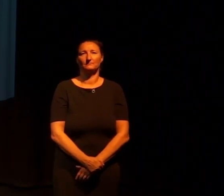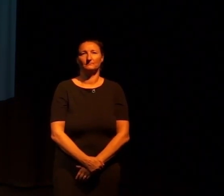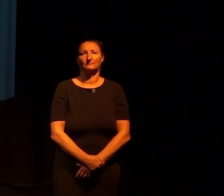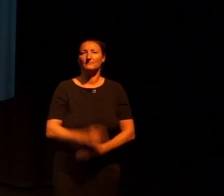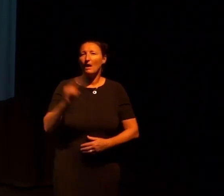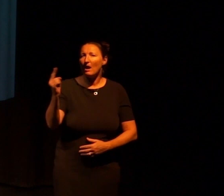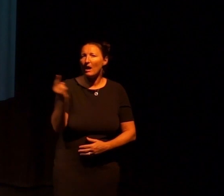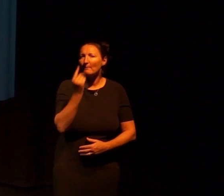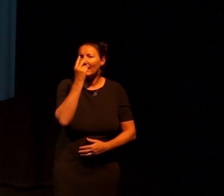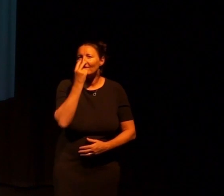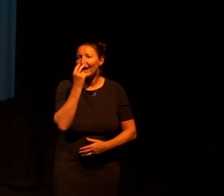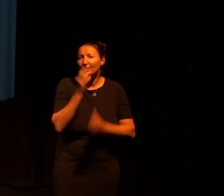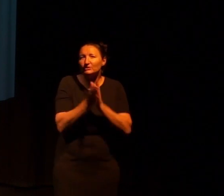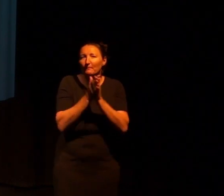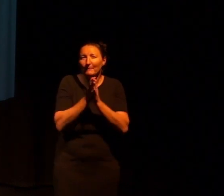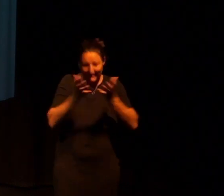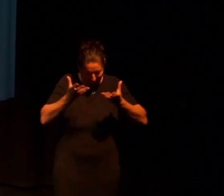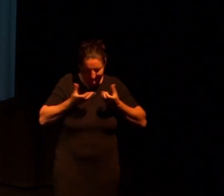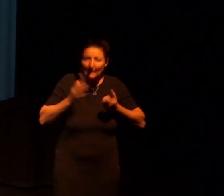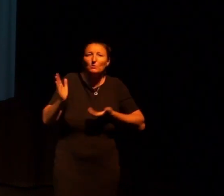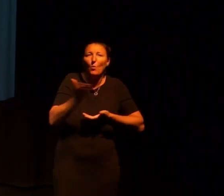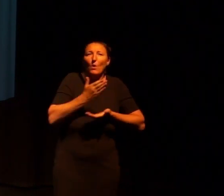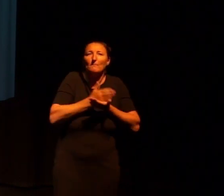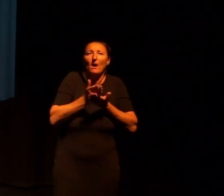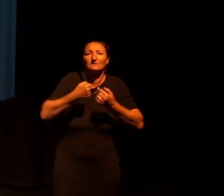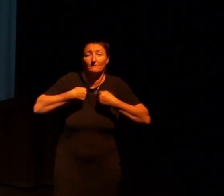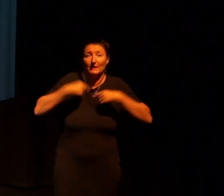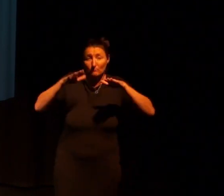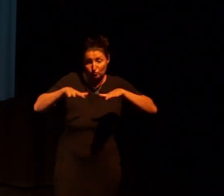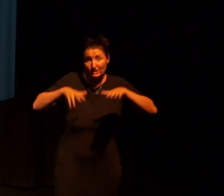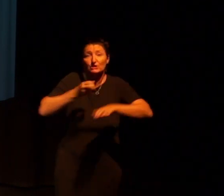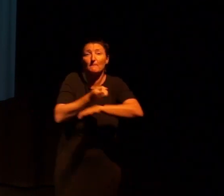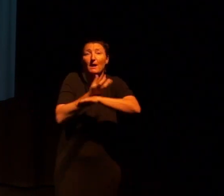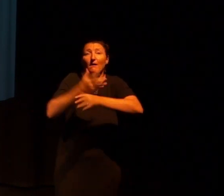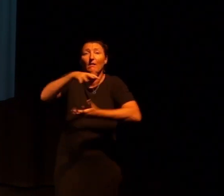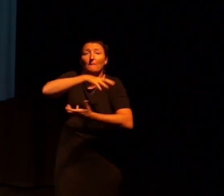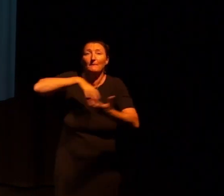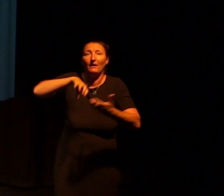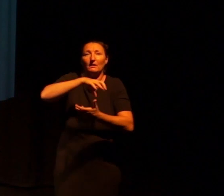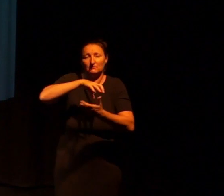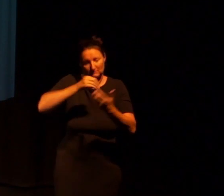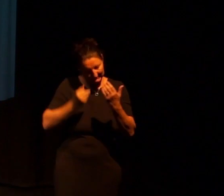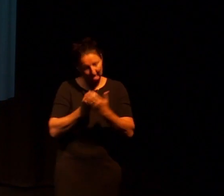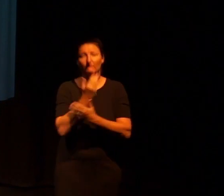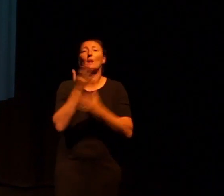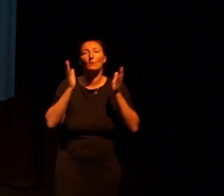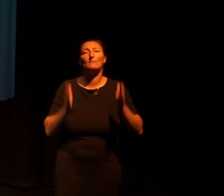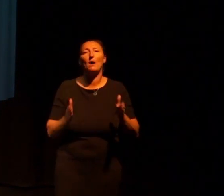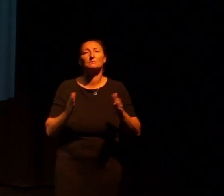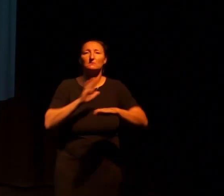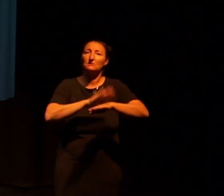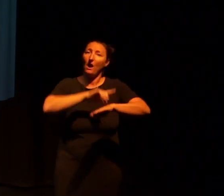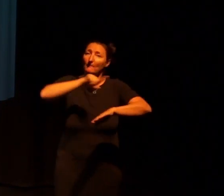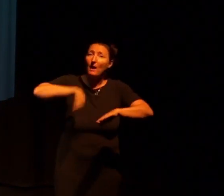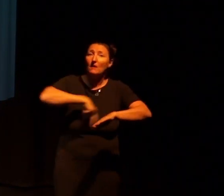Coming of age is accepting all parts of me, British Bangla mix. Develop we must as time passes